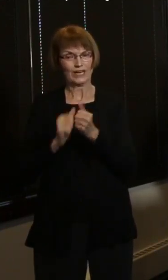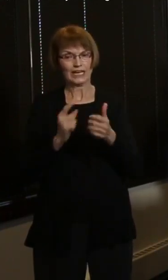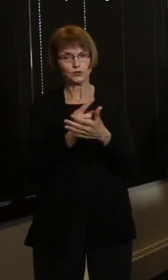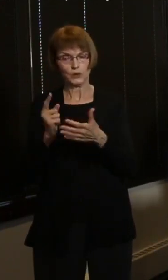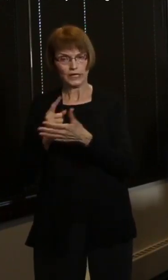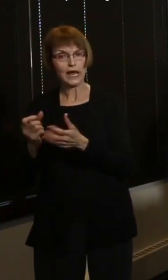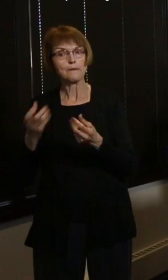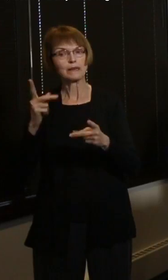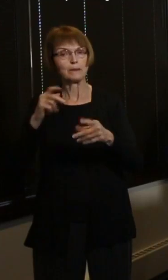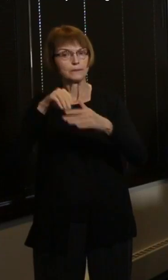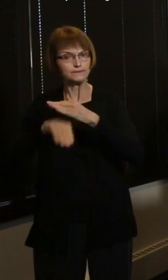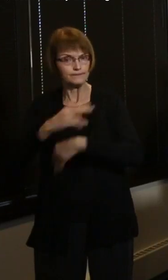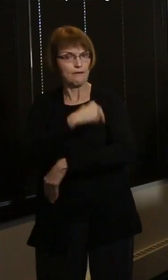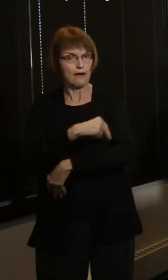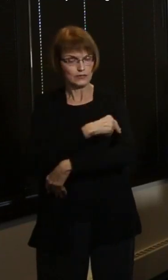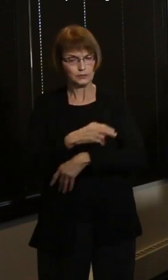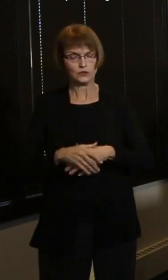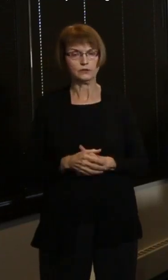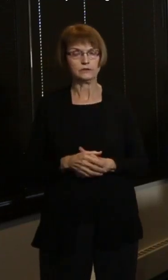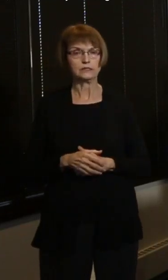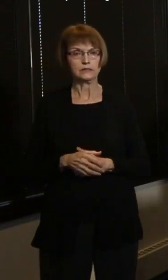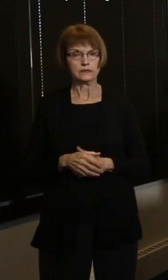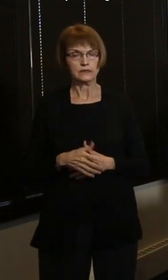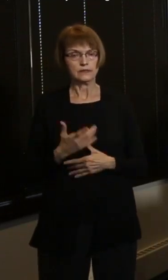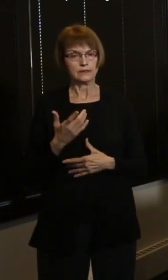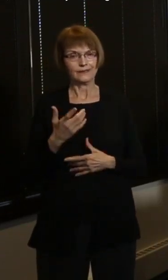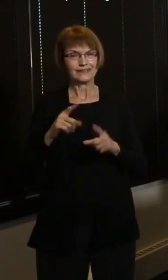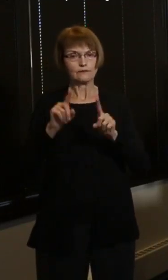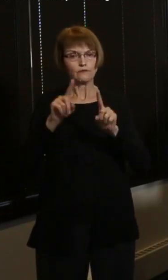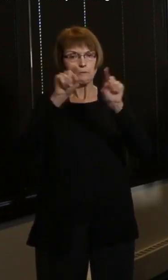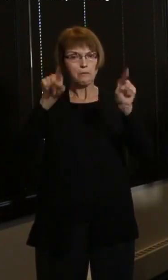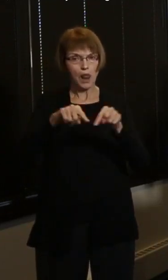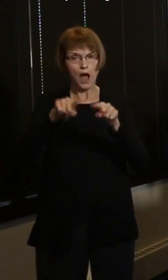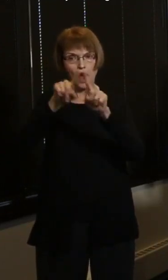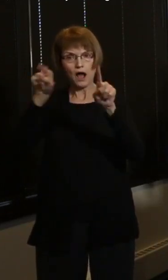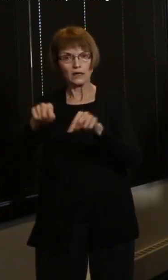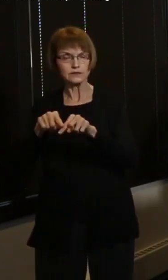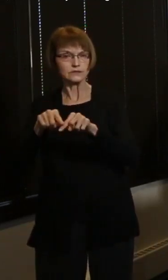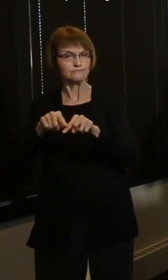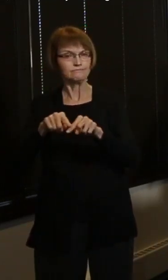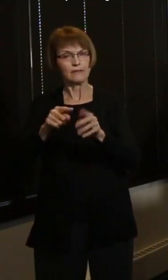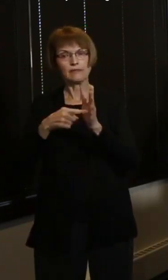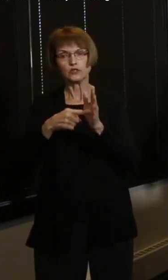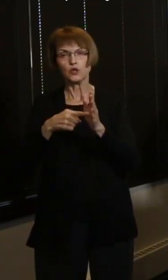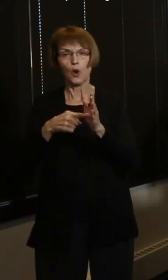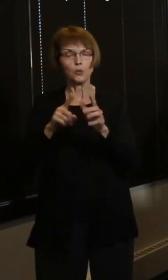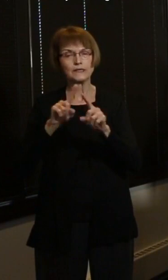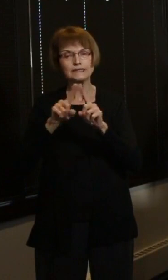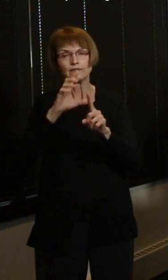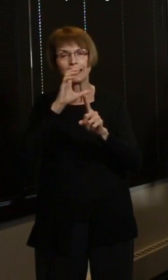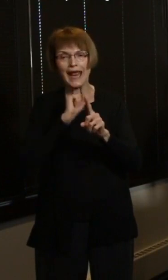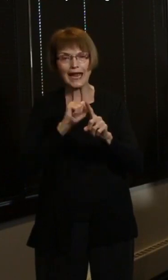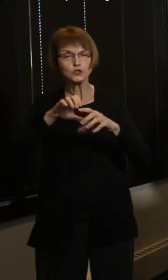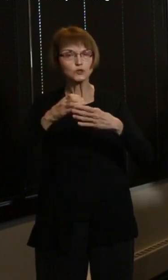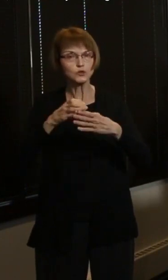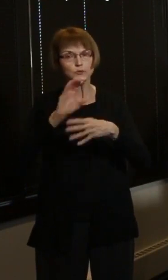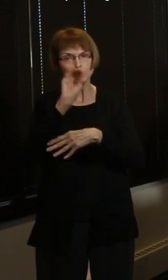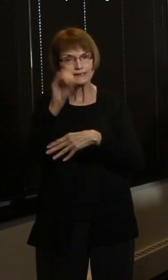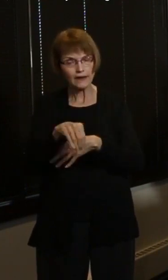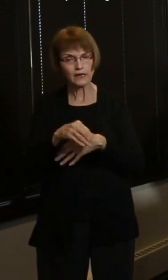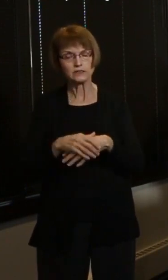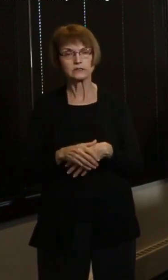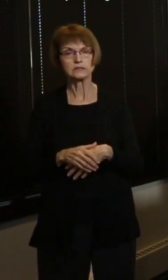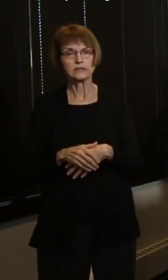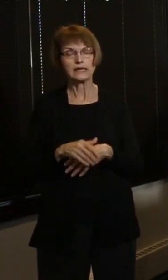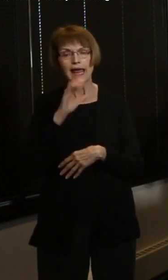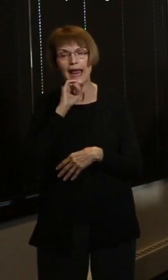if you track along with these different blocks in there, so those all represent percentages of different age cohorts, starting